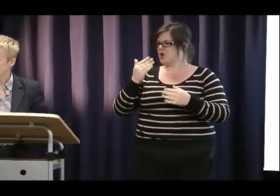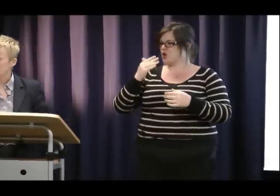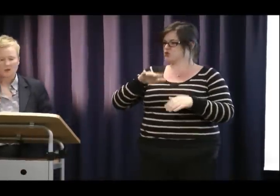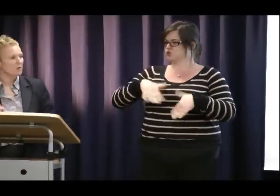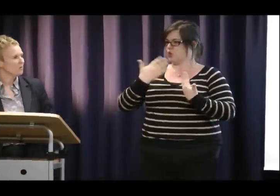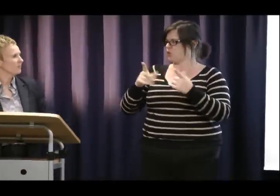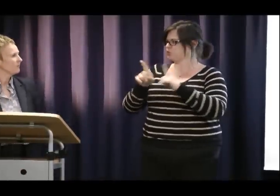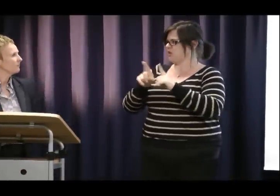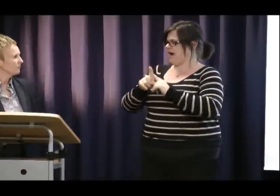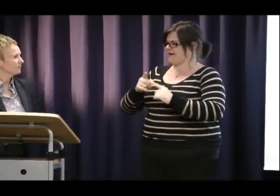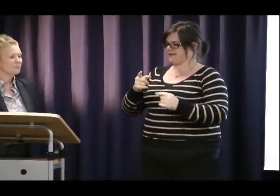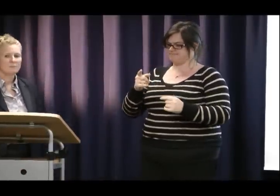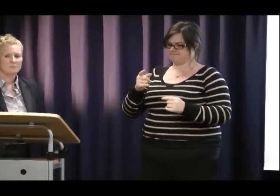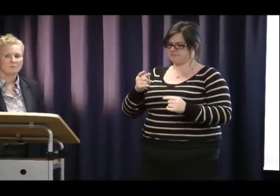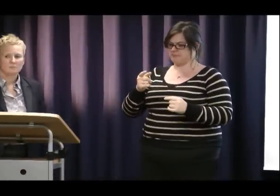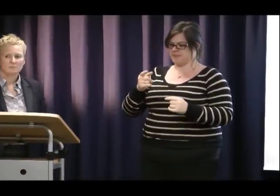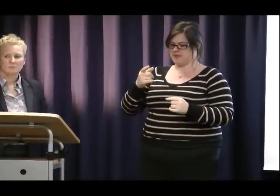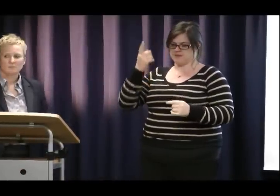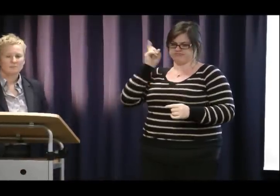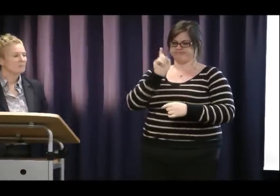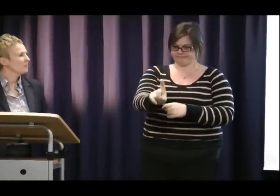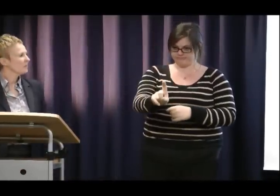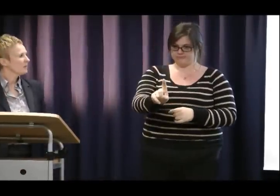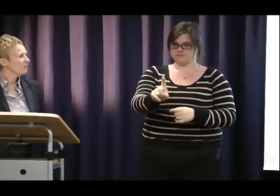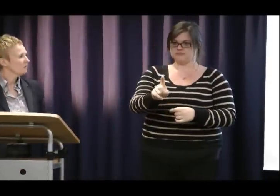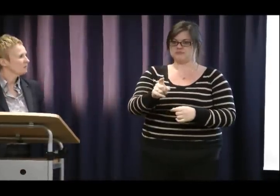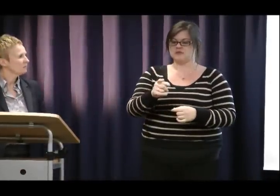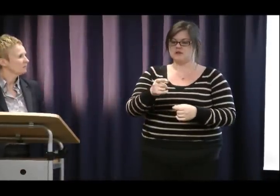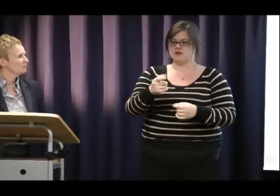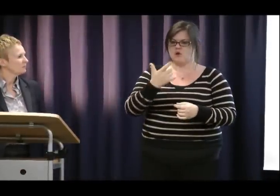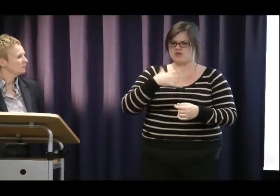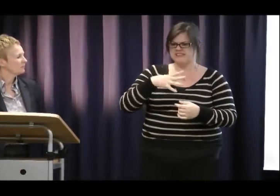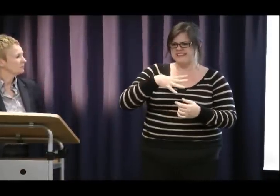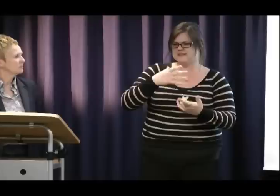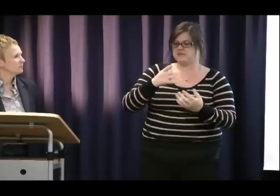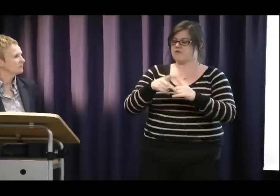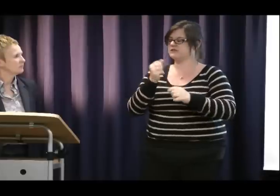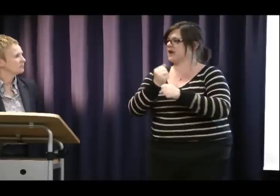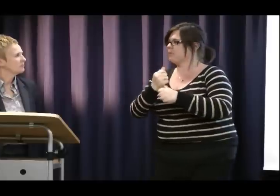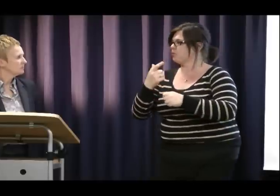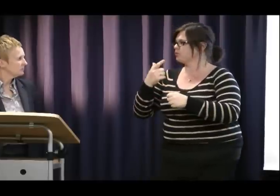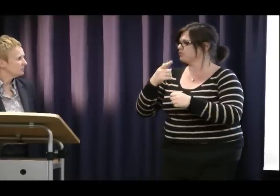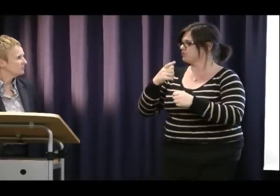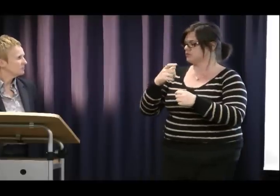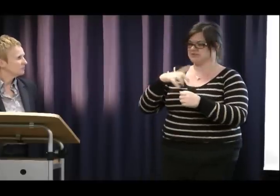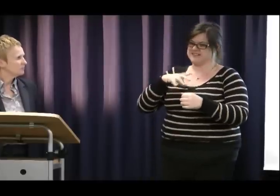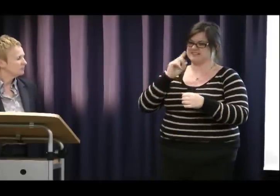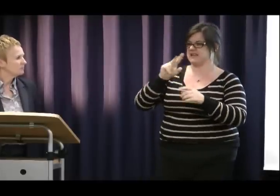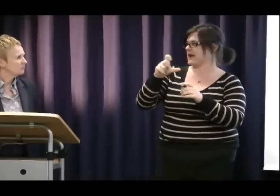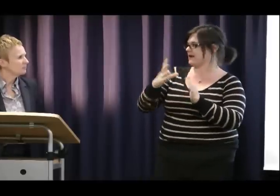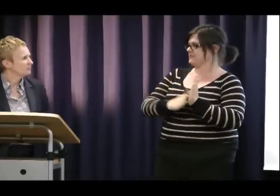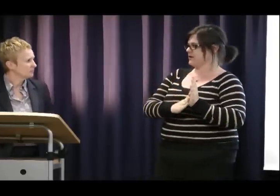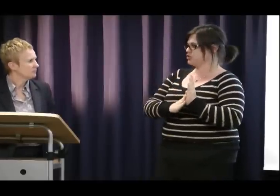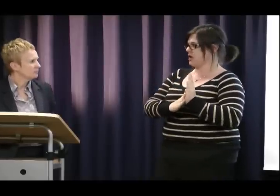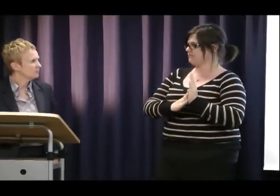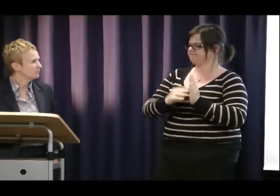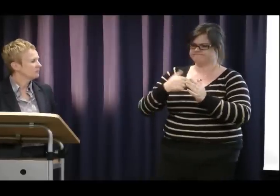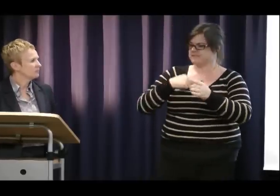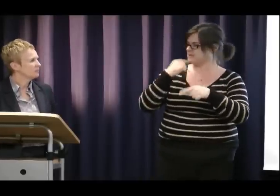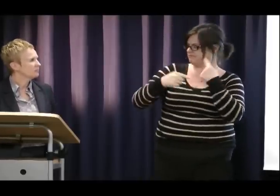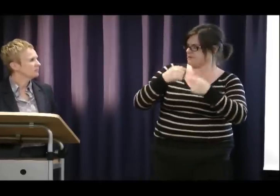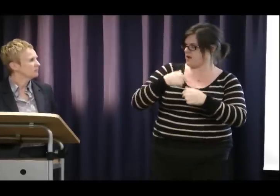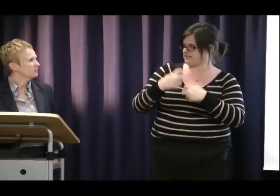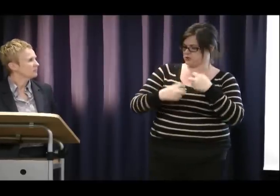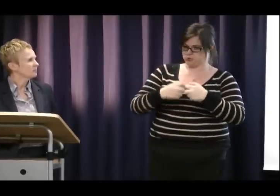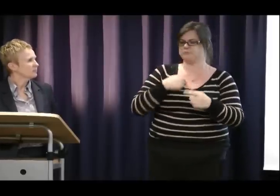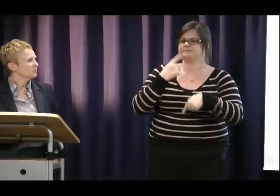I think the deaf community don't want to attend one location for a service. For example, let's see, I need to see